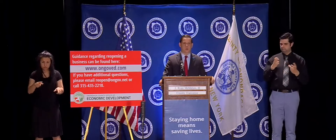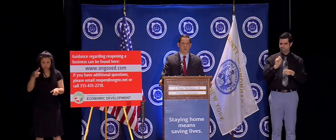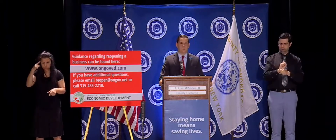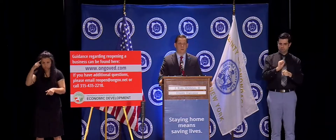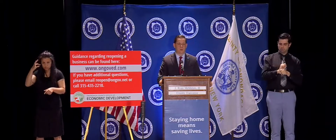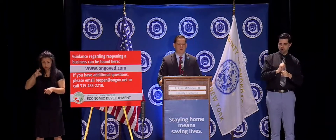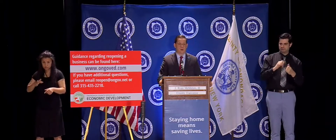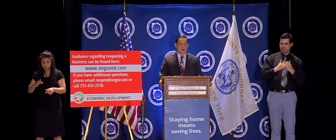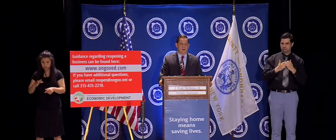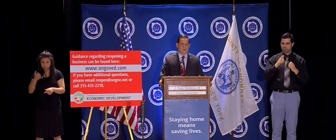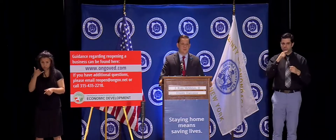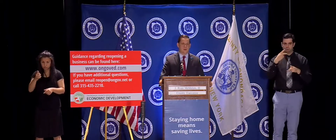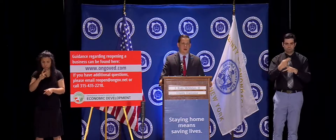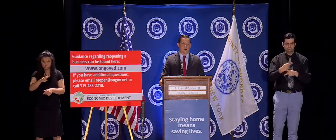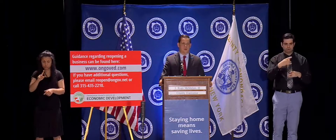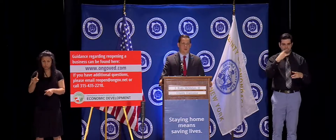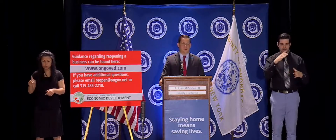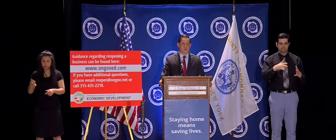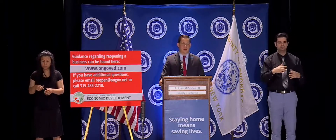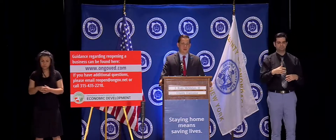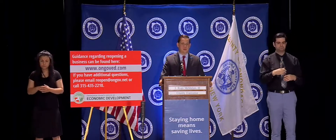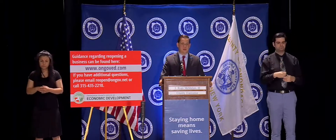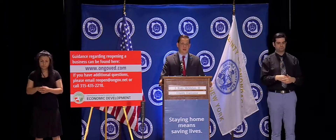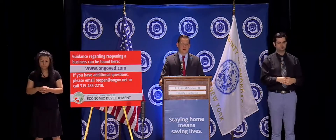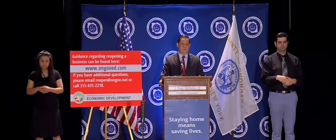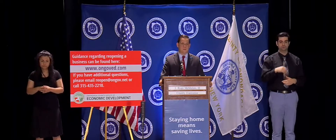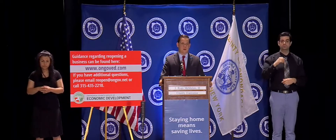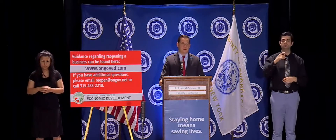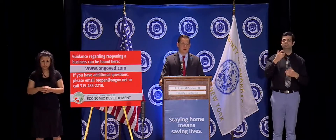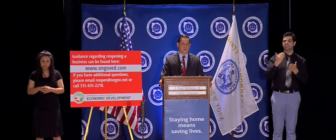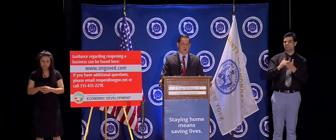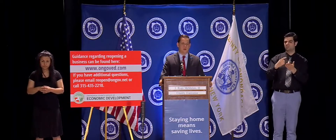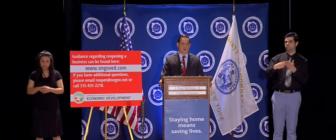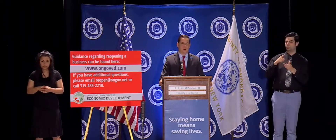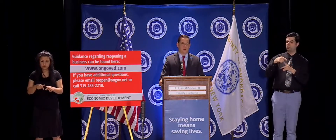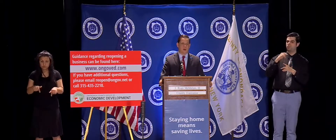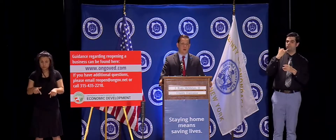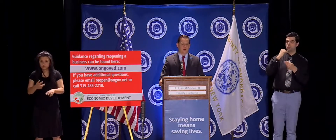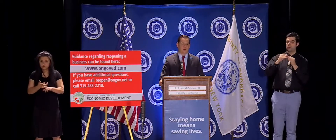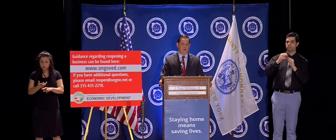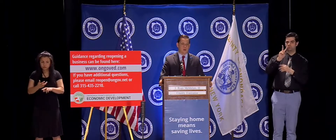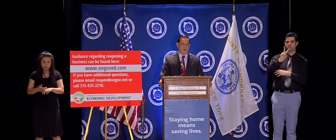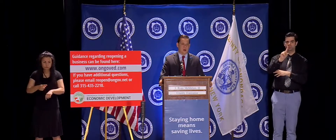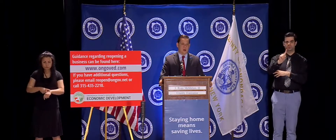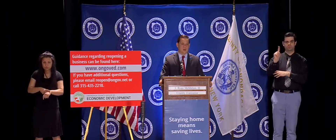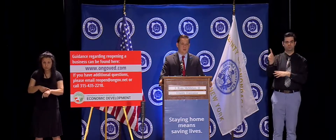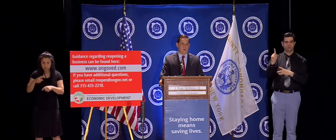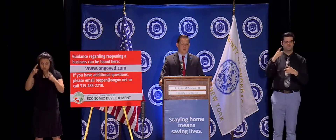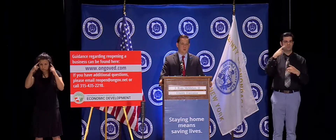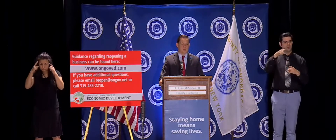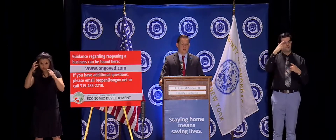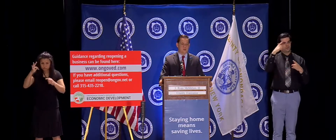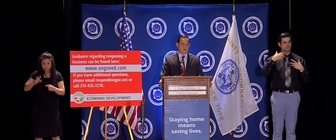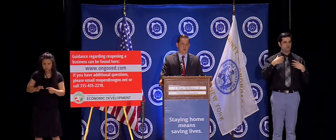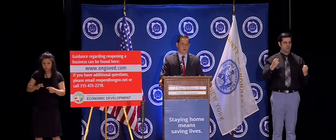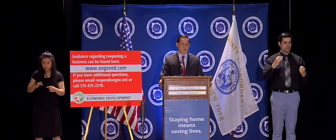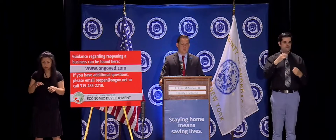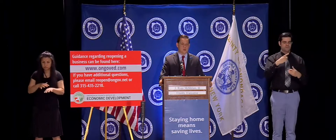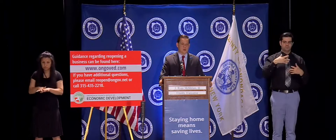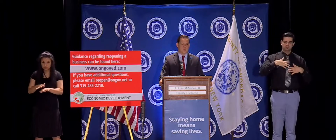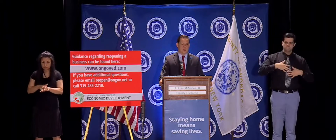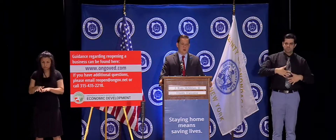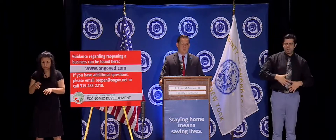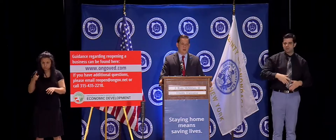emotional support. Mental health is a challenge. It's part of our public health. And certainly we've been